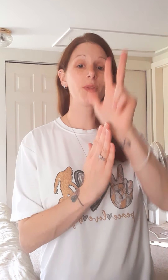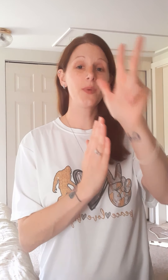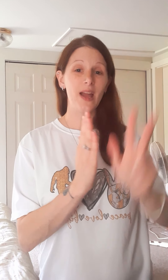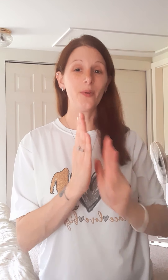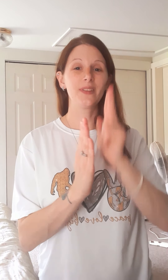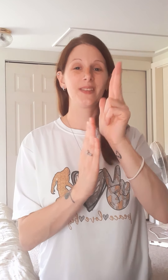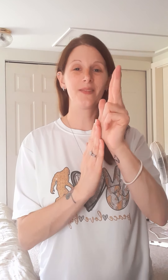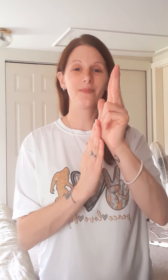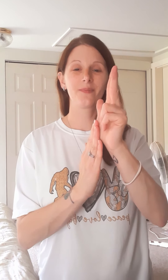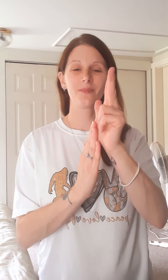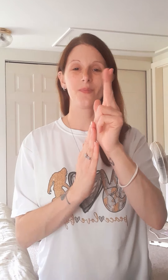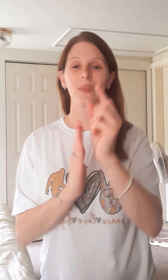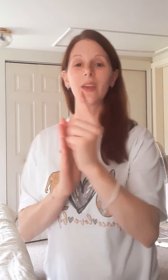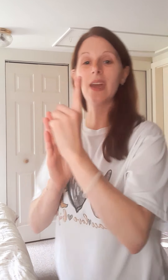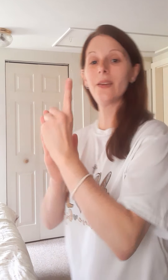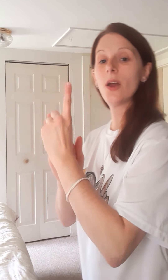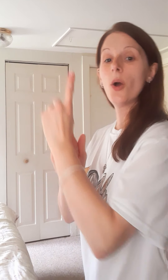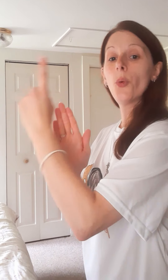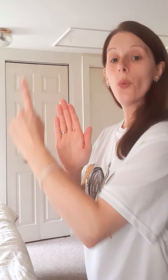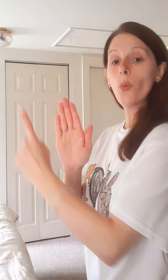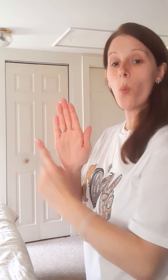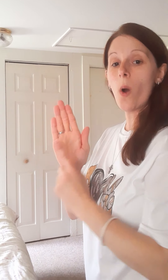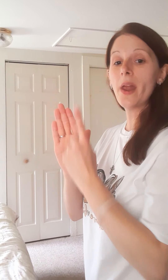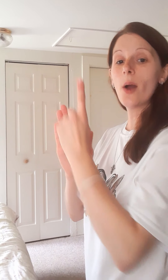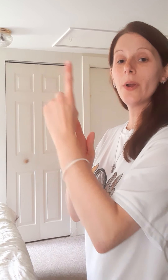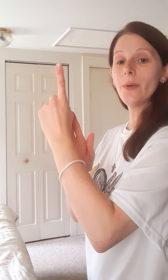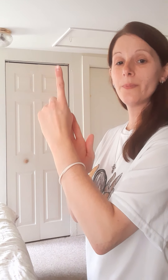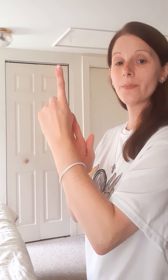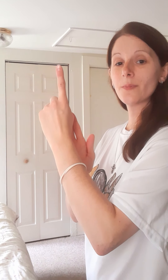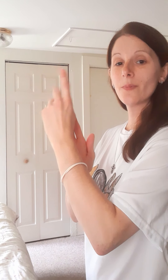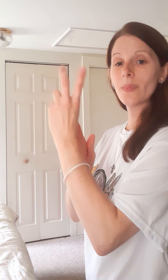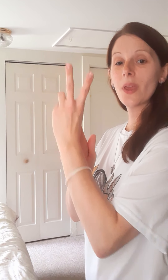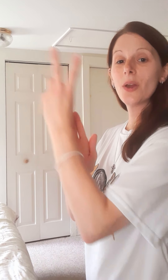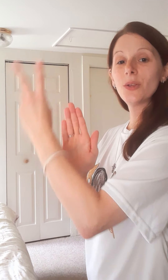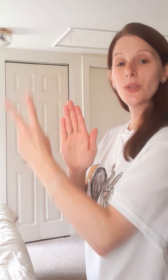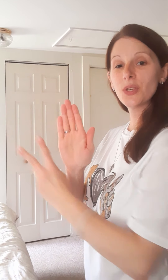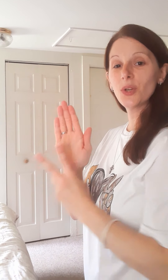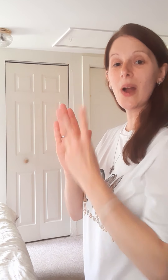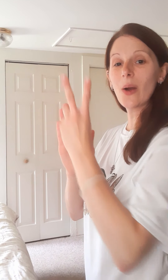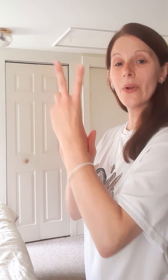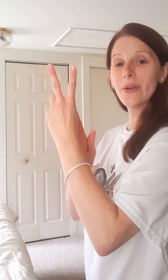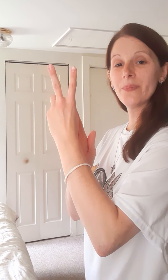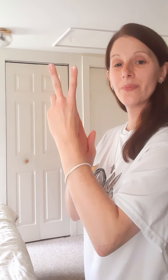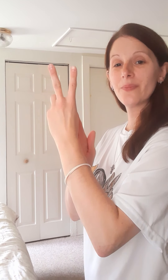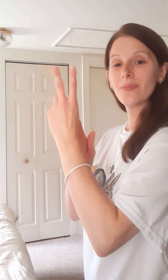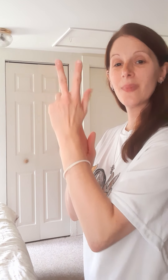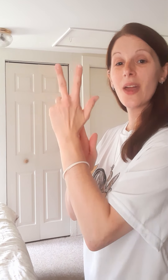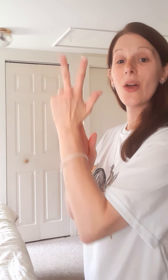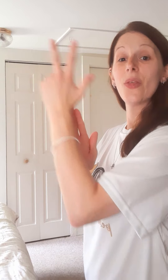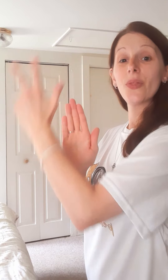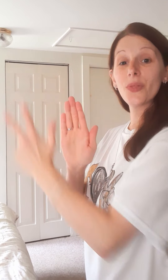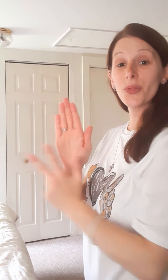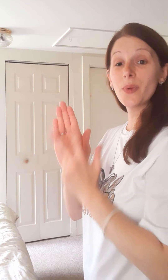3 hours. Again, 1 hour. 2 hour. 3